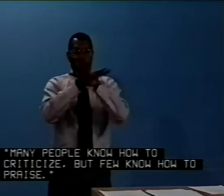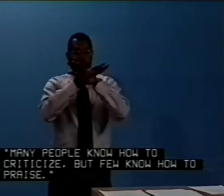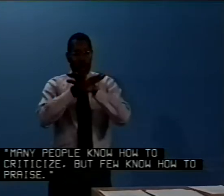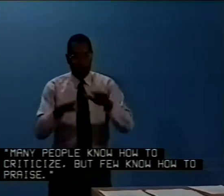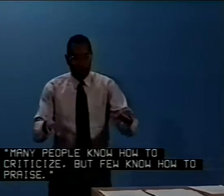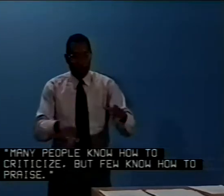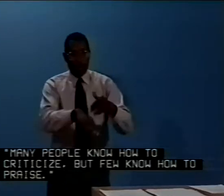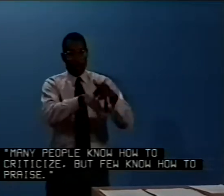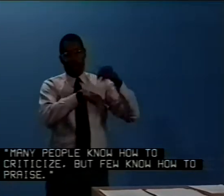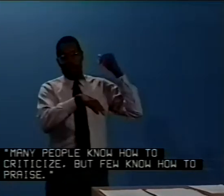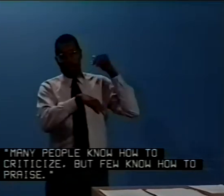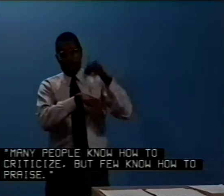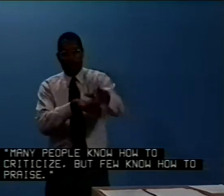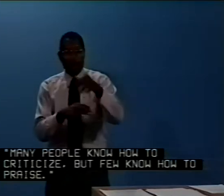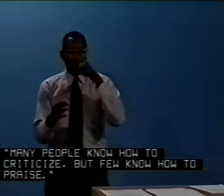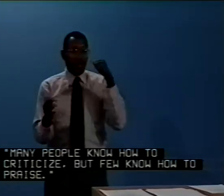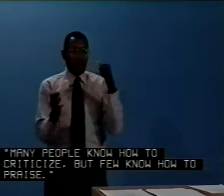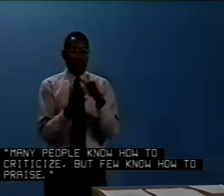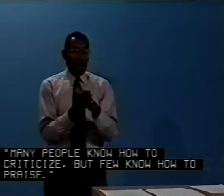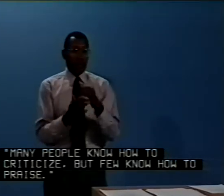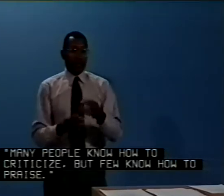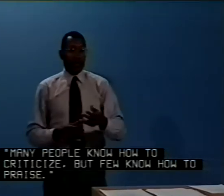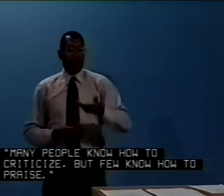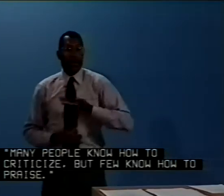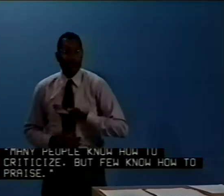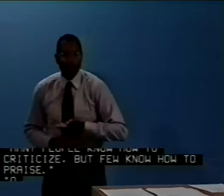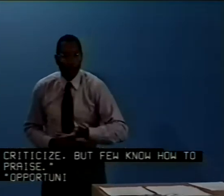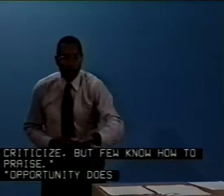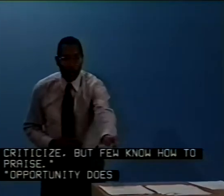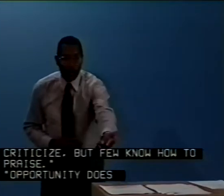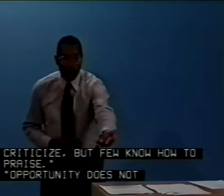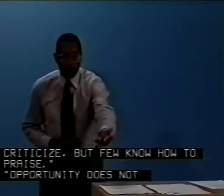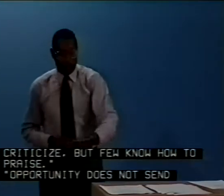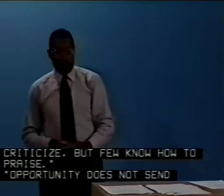Opportunity does not send letters of introduction.